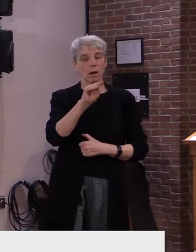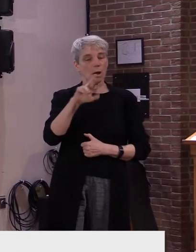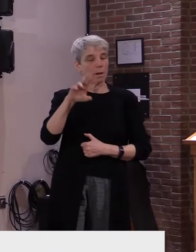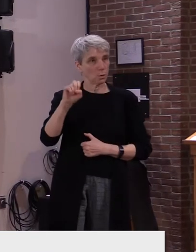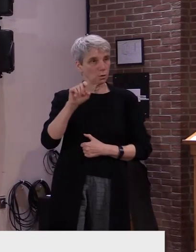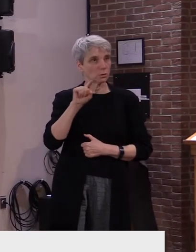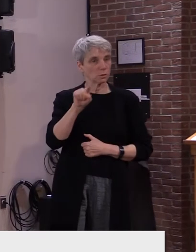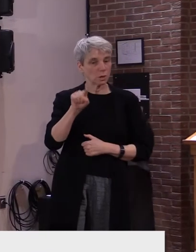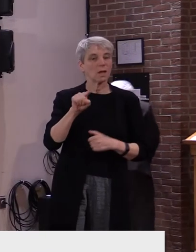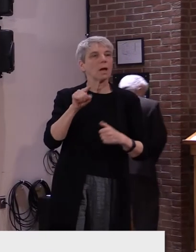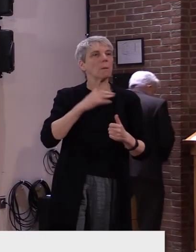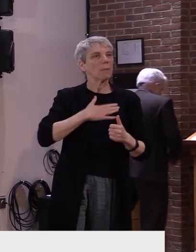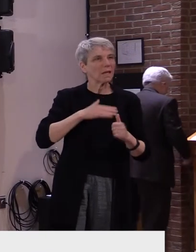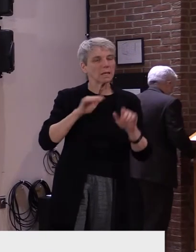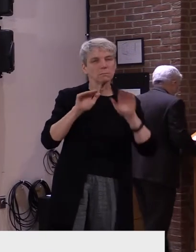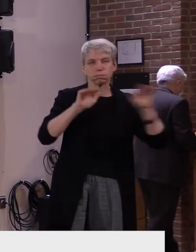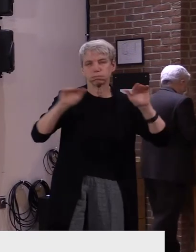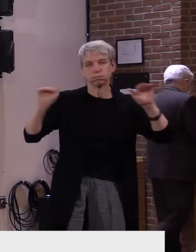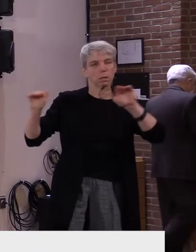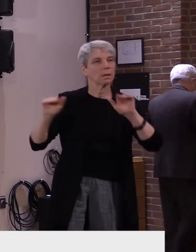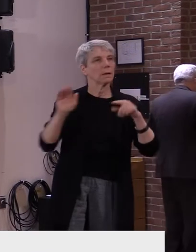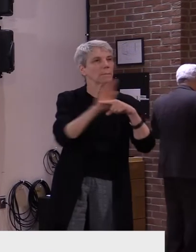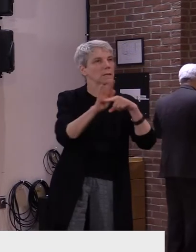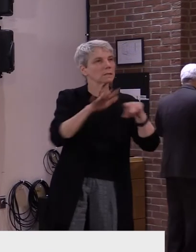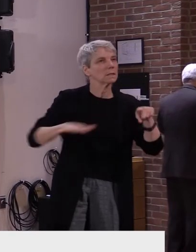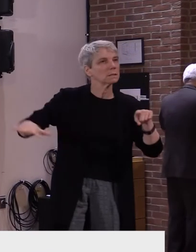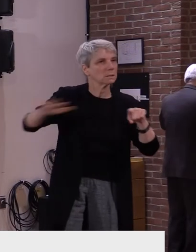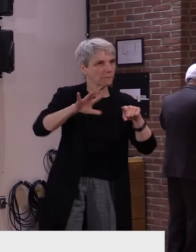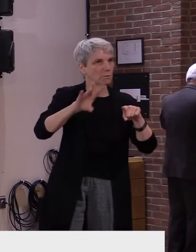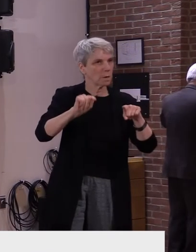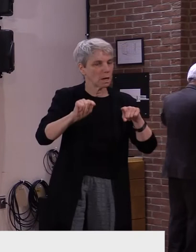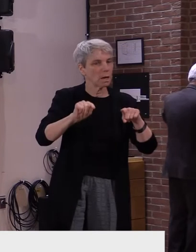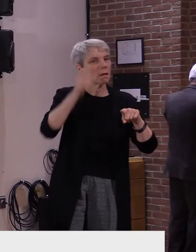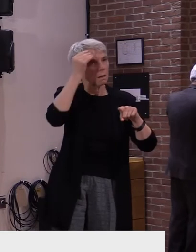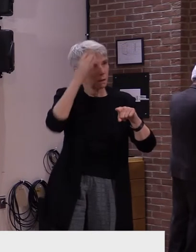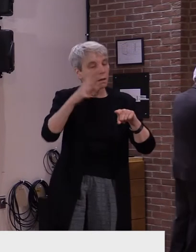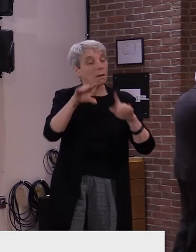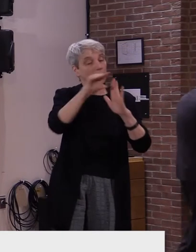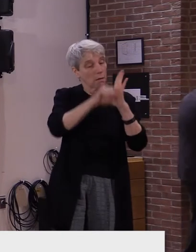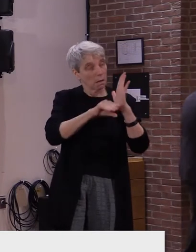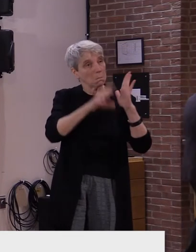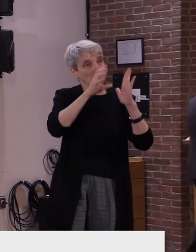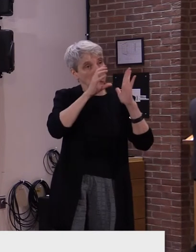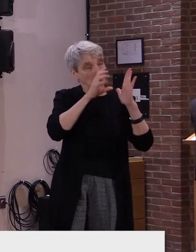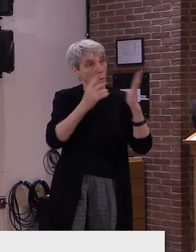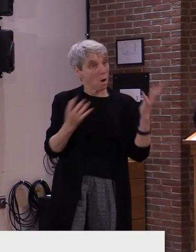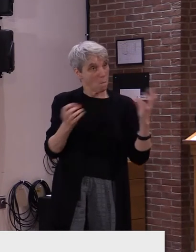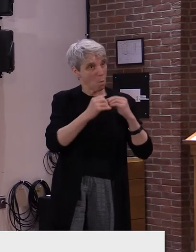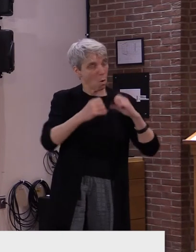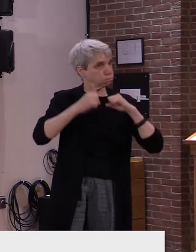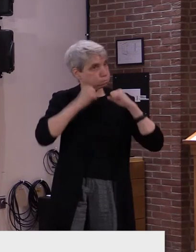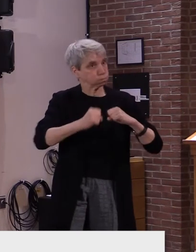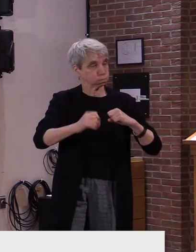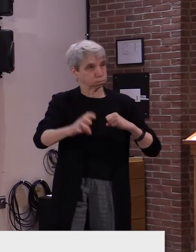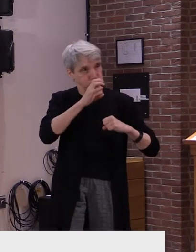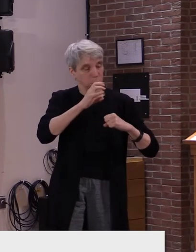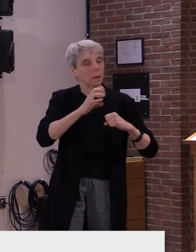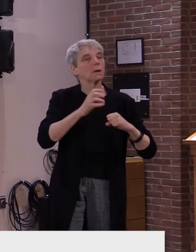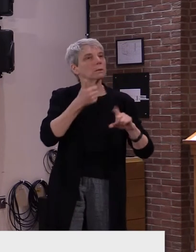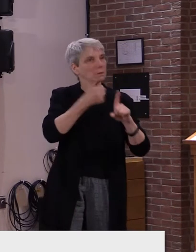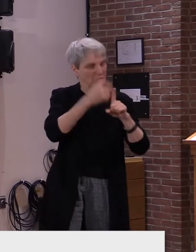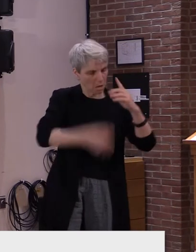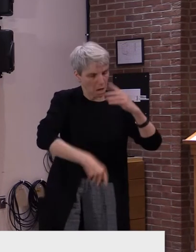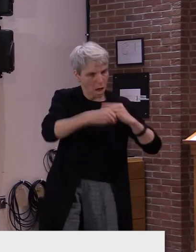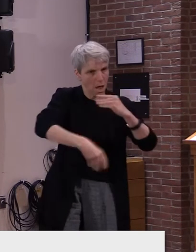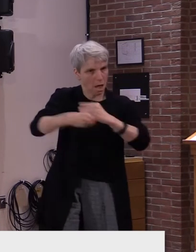restrictions should they want to take additional steps based on the cases in their own communities and with traditional